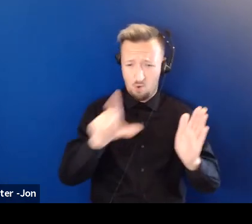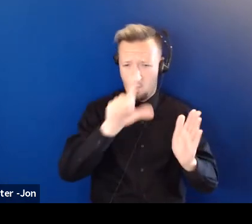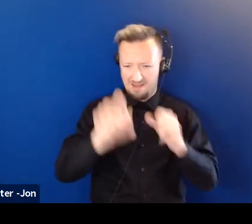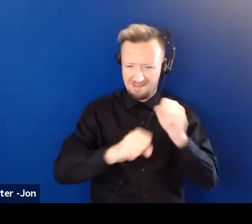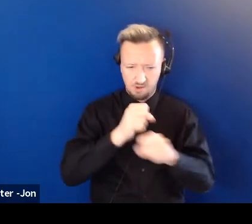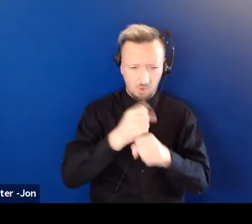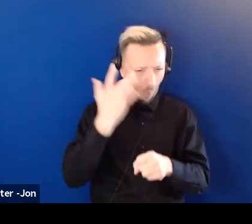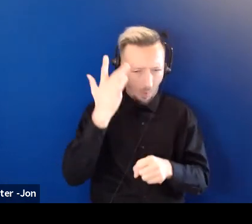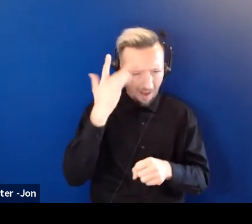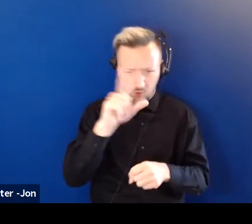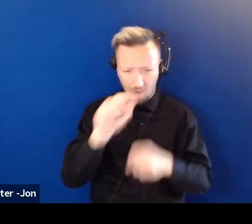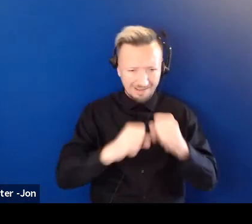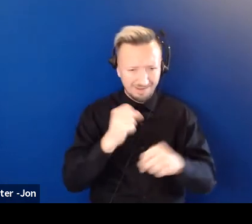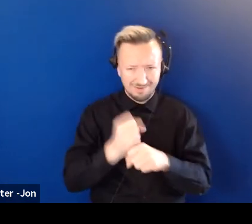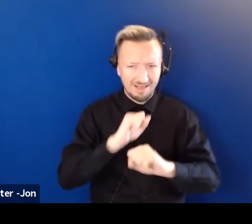was that?